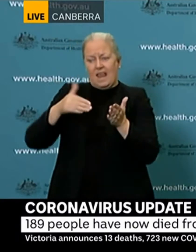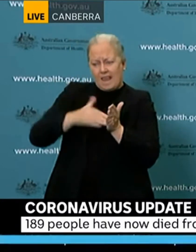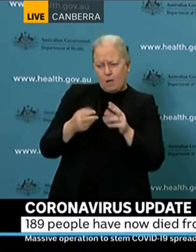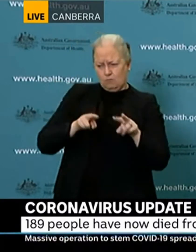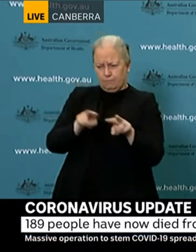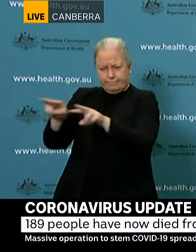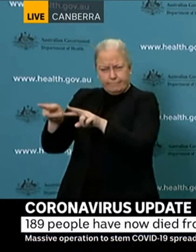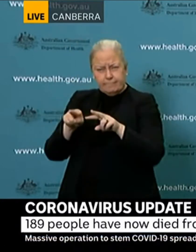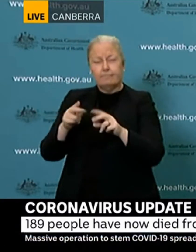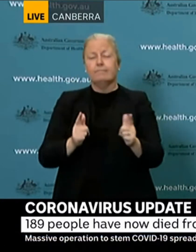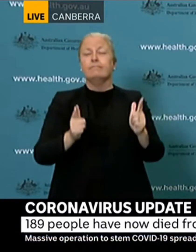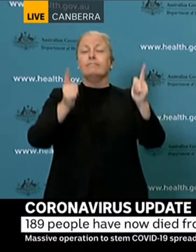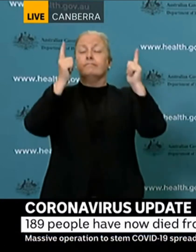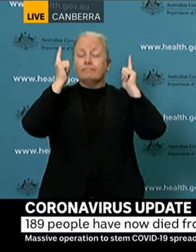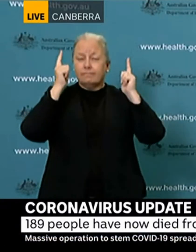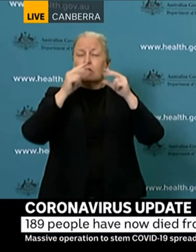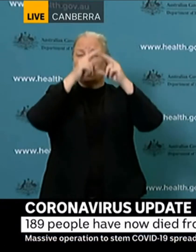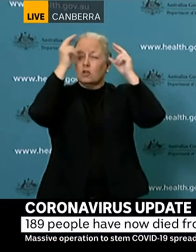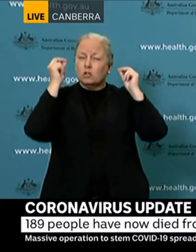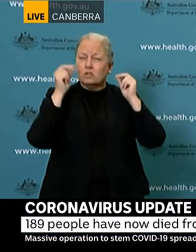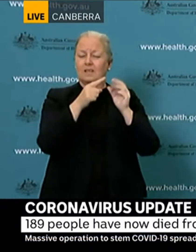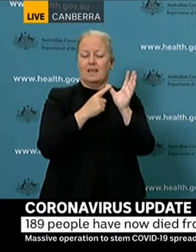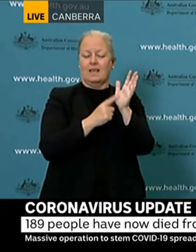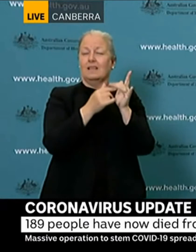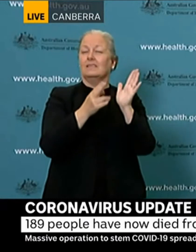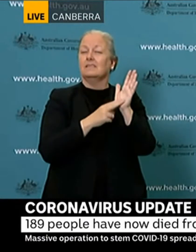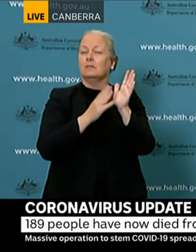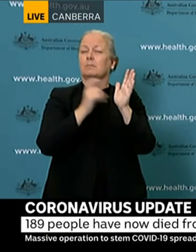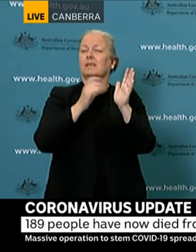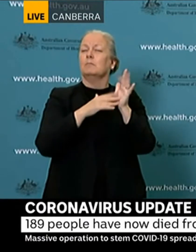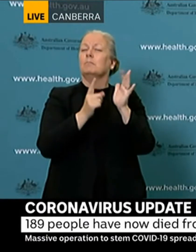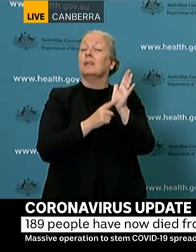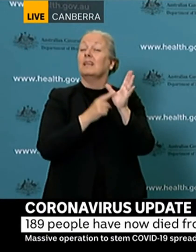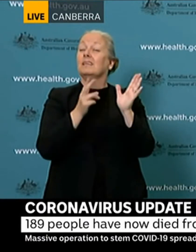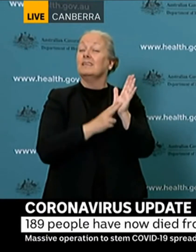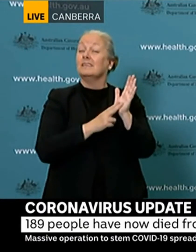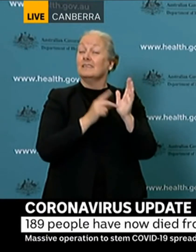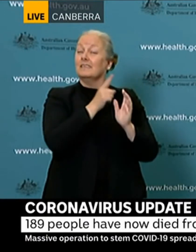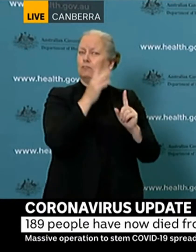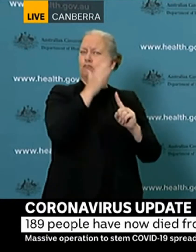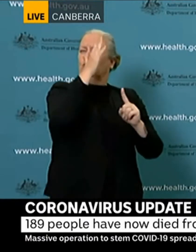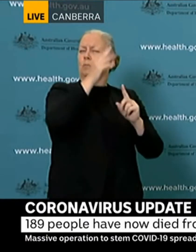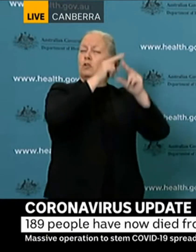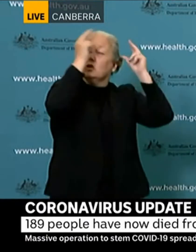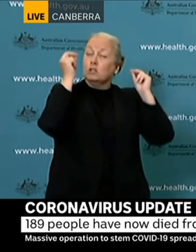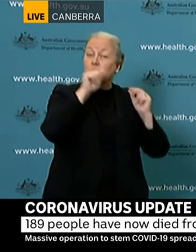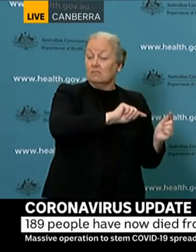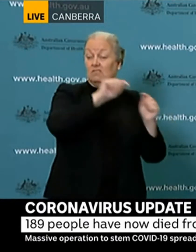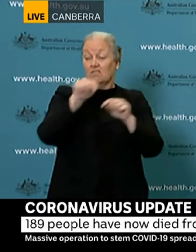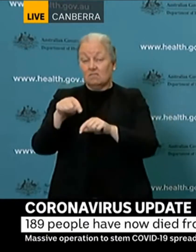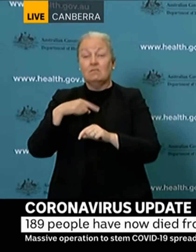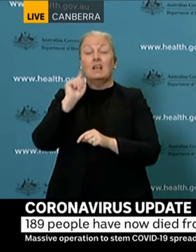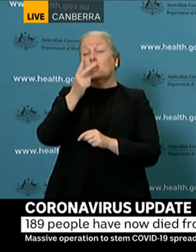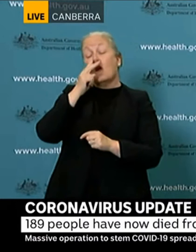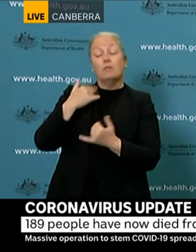now. Our Chief Nurse and Midwifery Officer, Alison McMillan, is down there leading on the medical side, and I spoke to her last